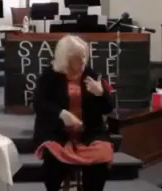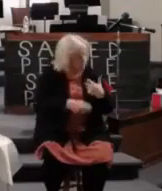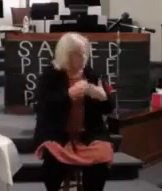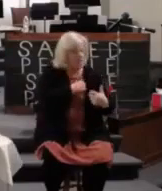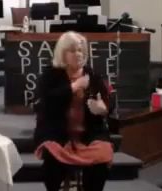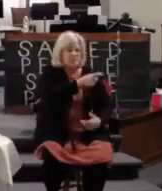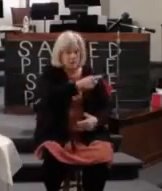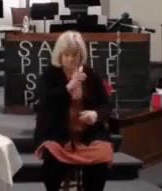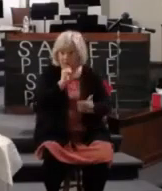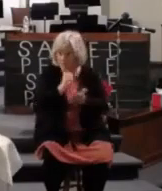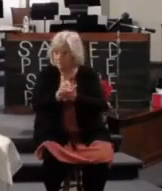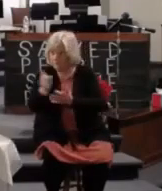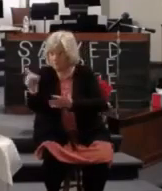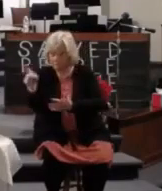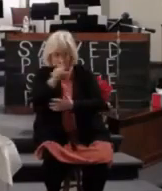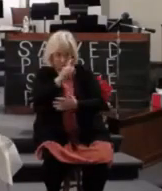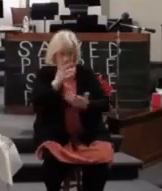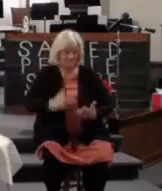one?